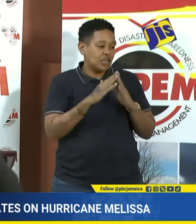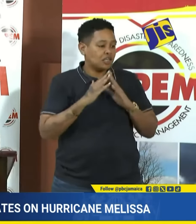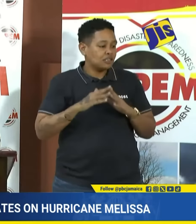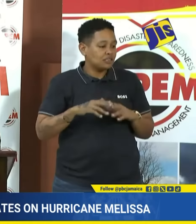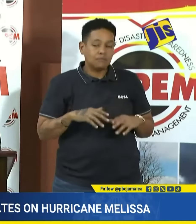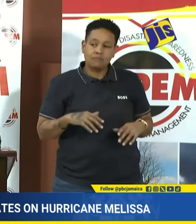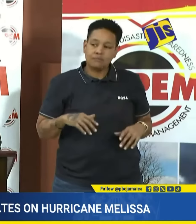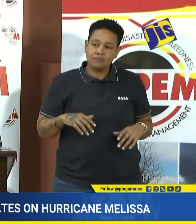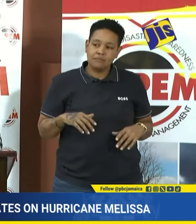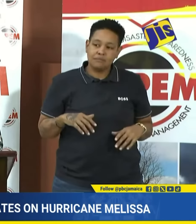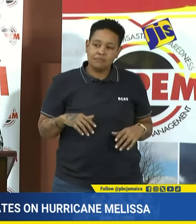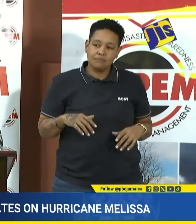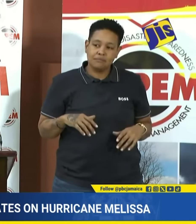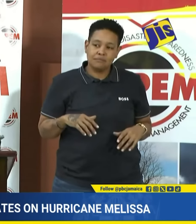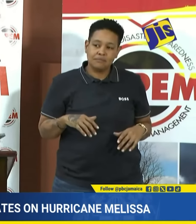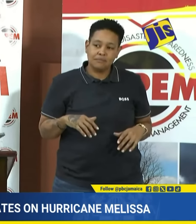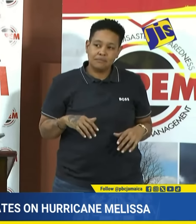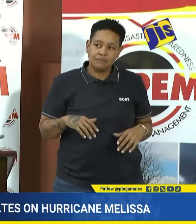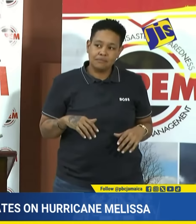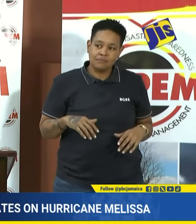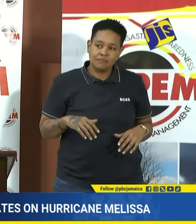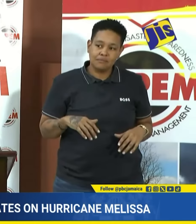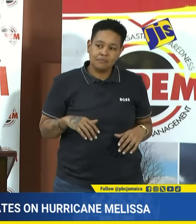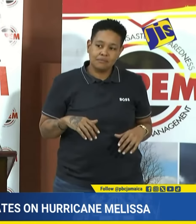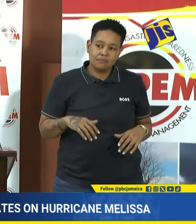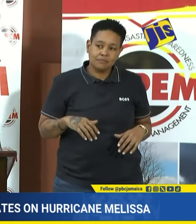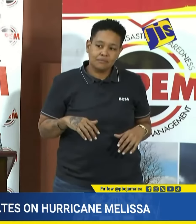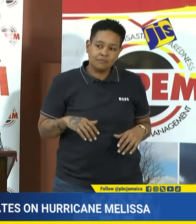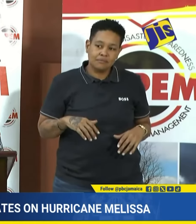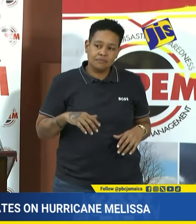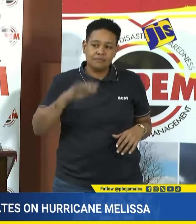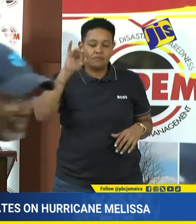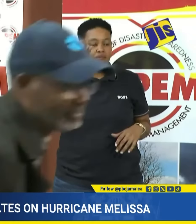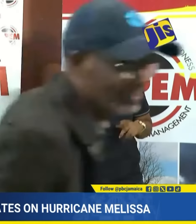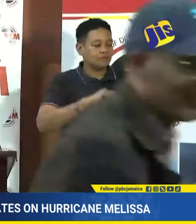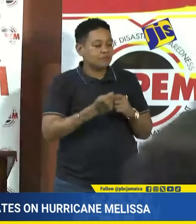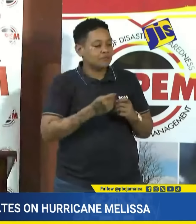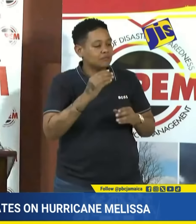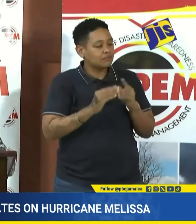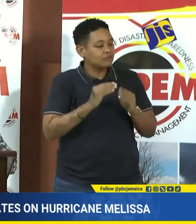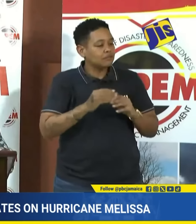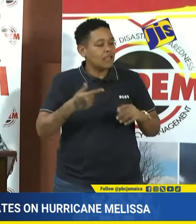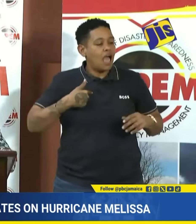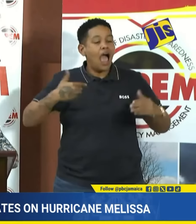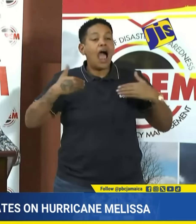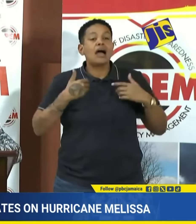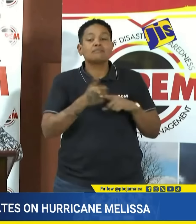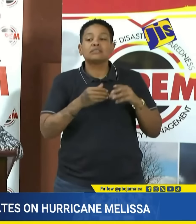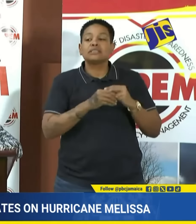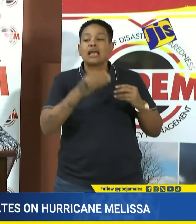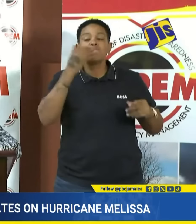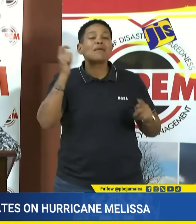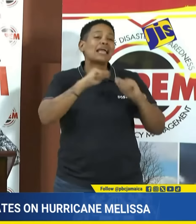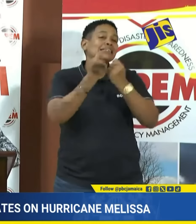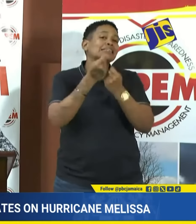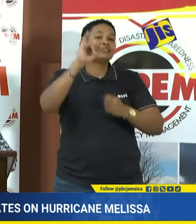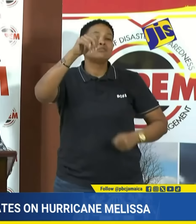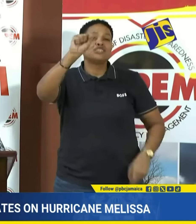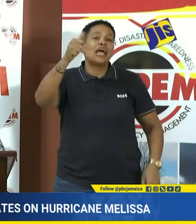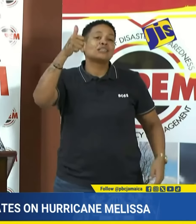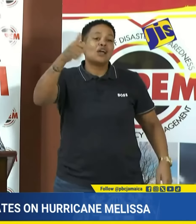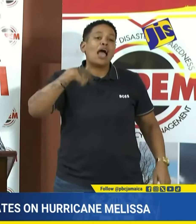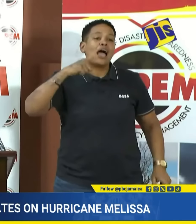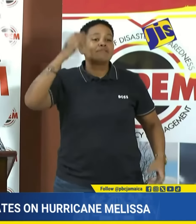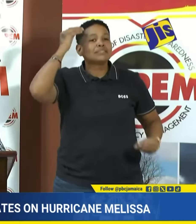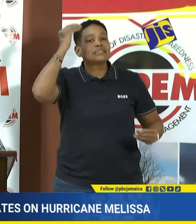My GIS team, what do we do? Thank you. I have the best team at GIS. I